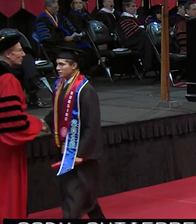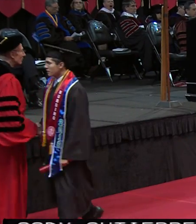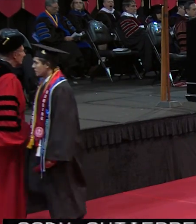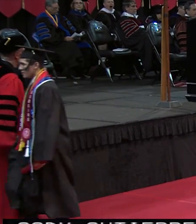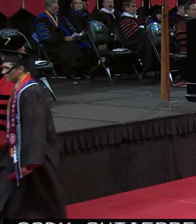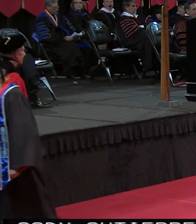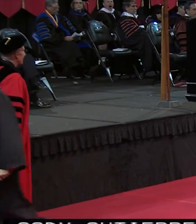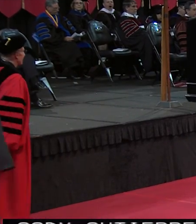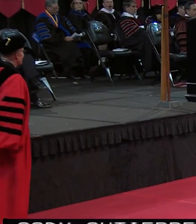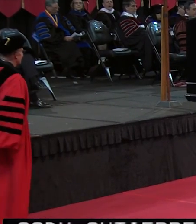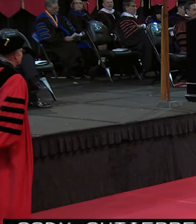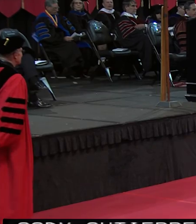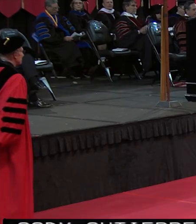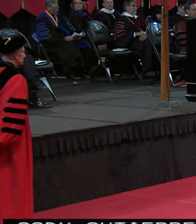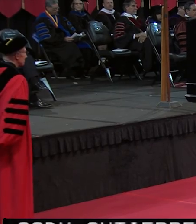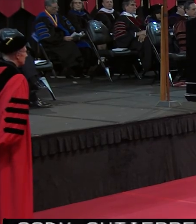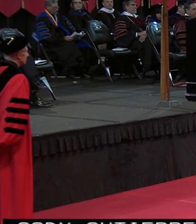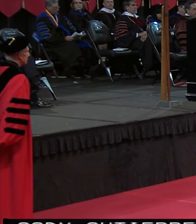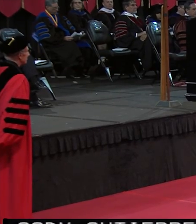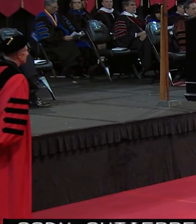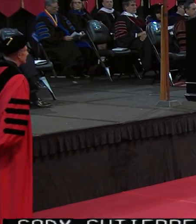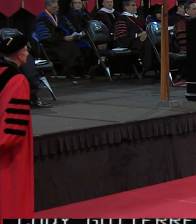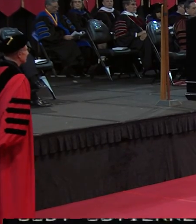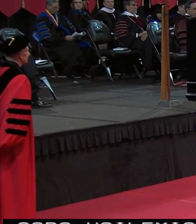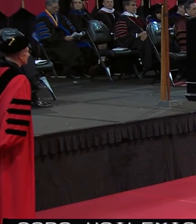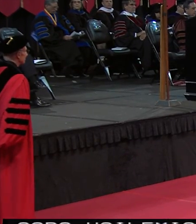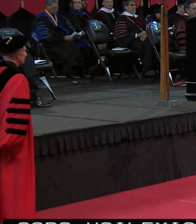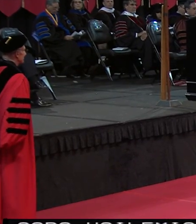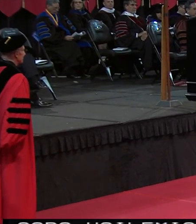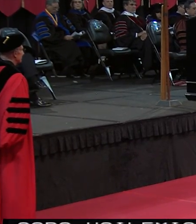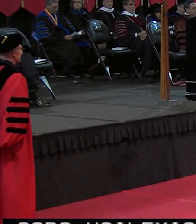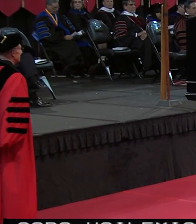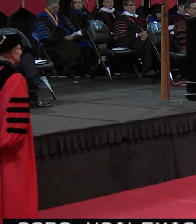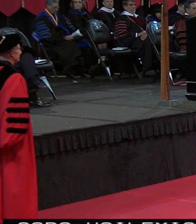Ashley Nicole Aber.